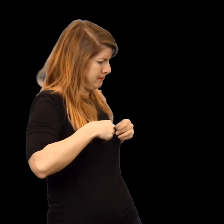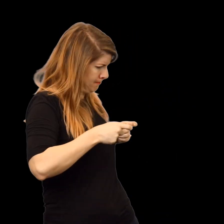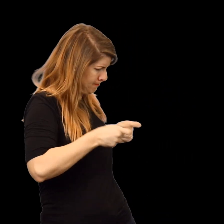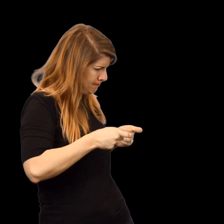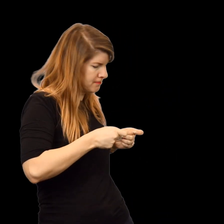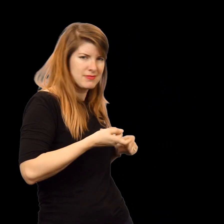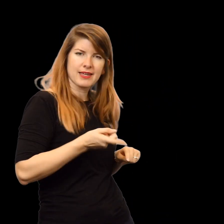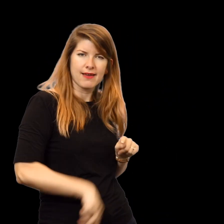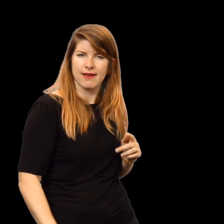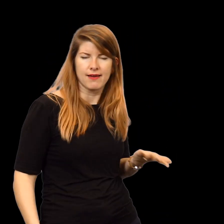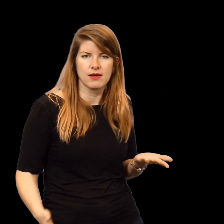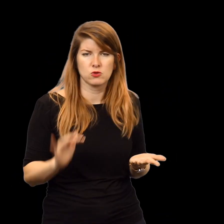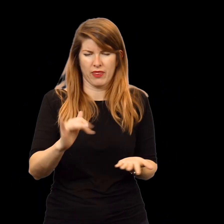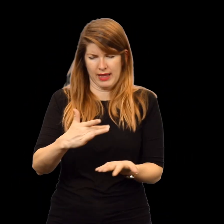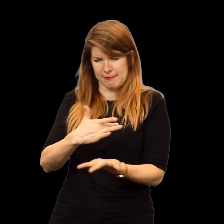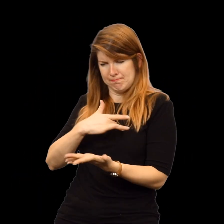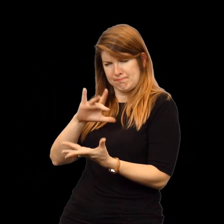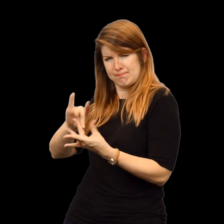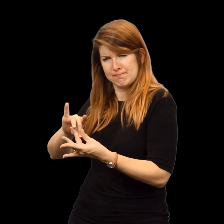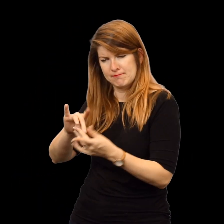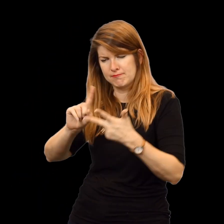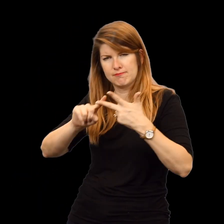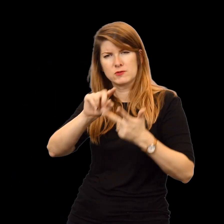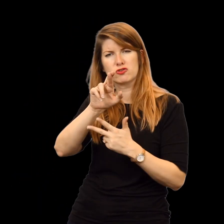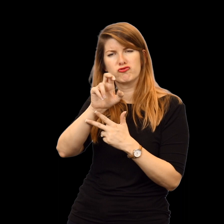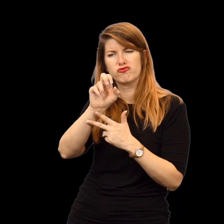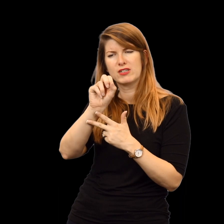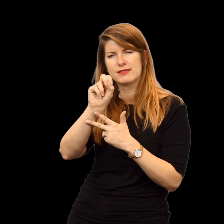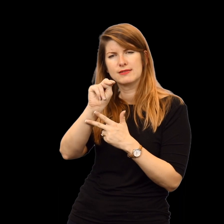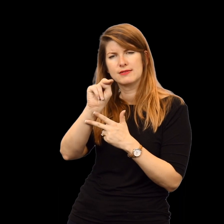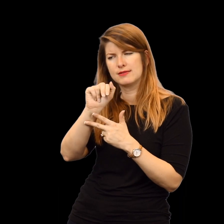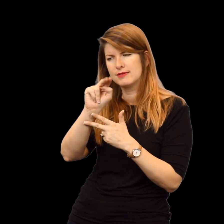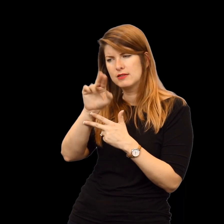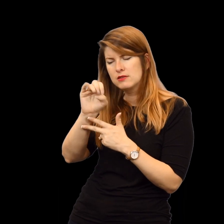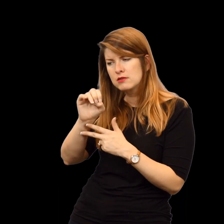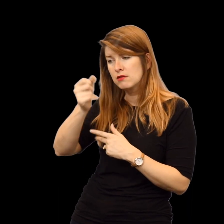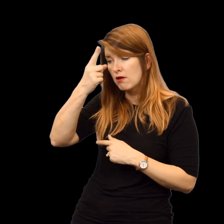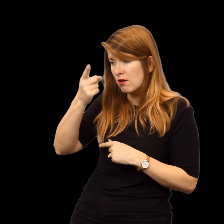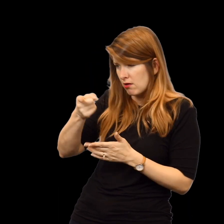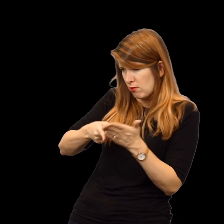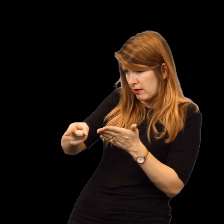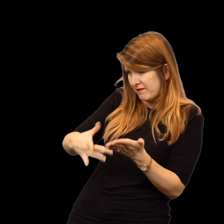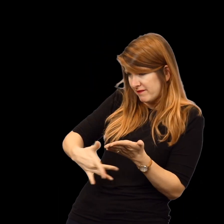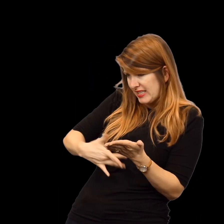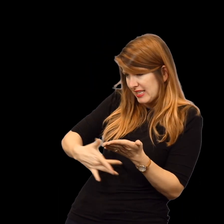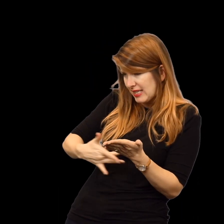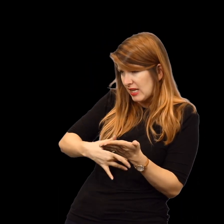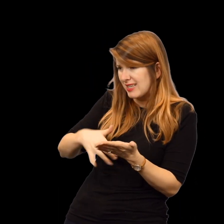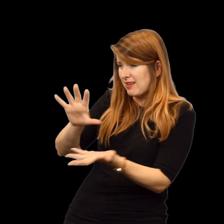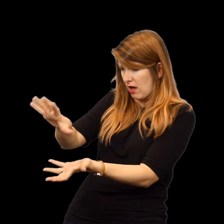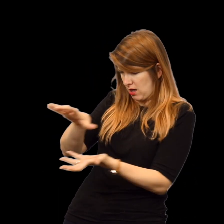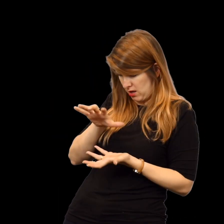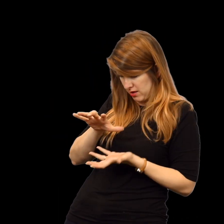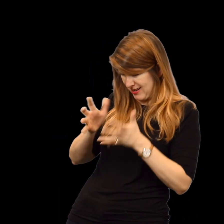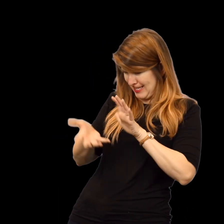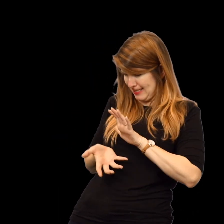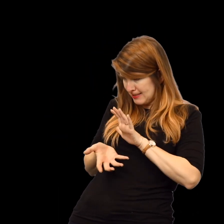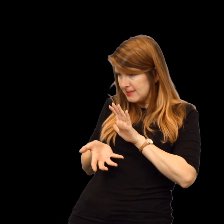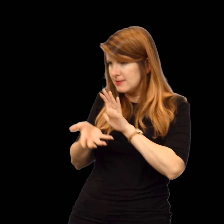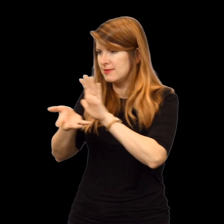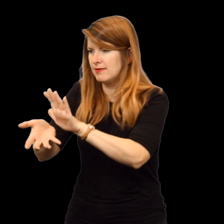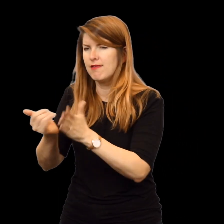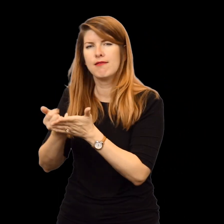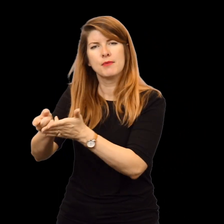of them. So resonance is the ability to feel what they're feeling and to be able to send something out that helps them